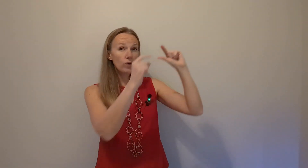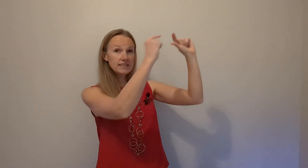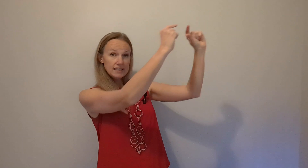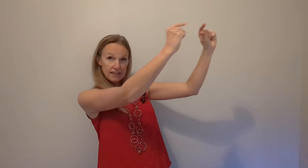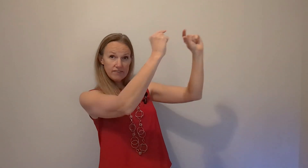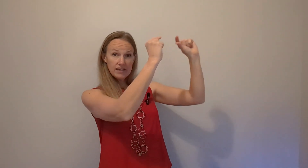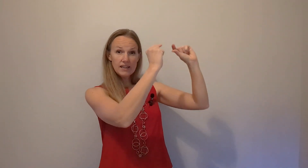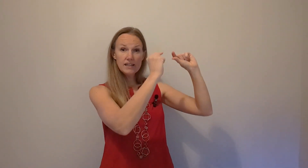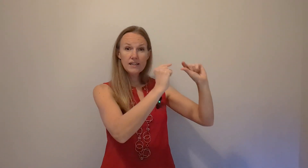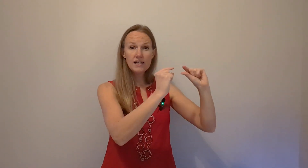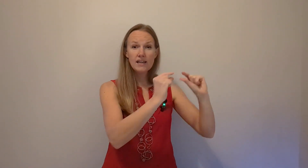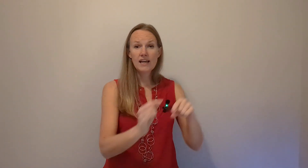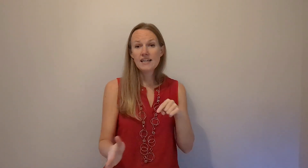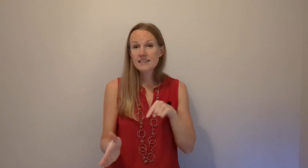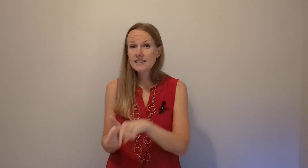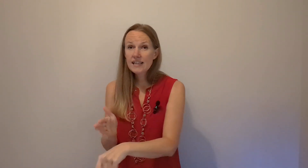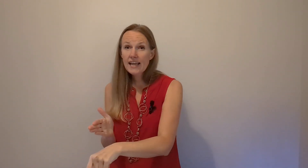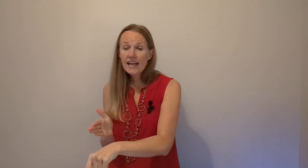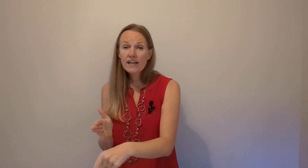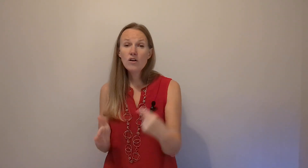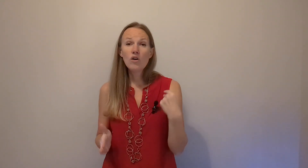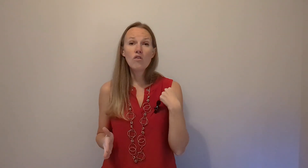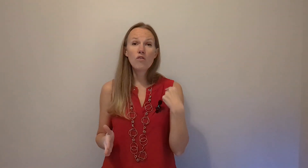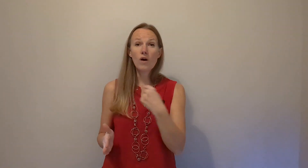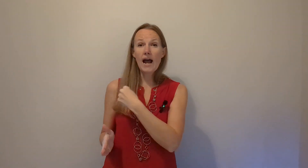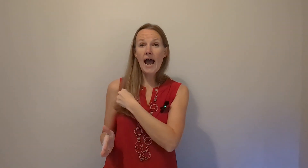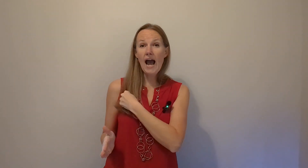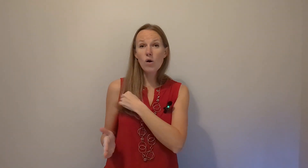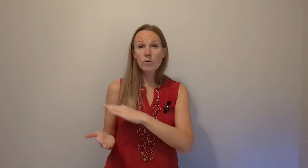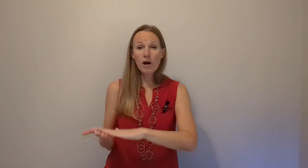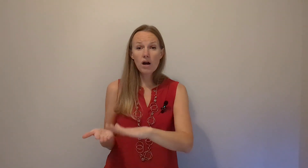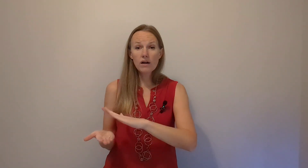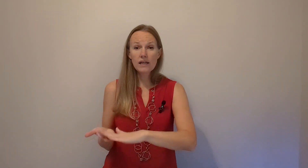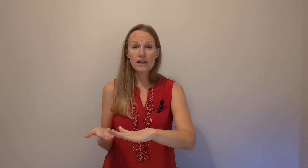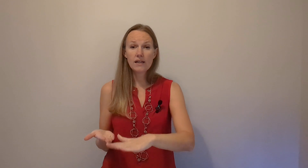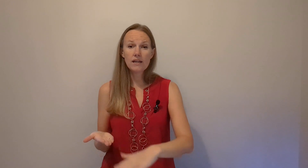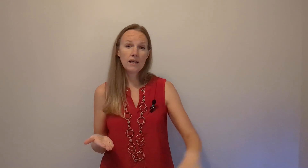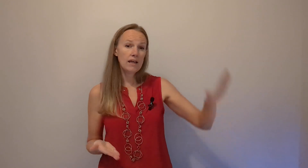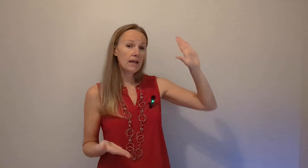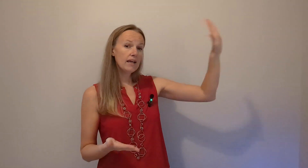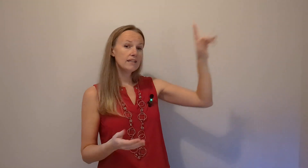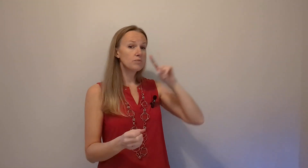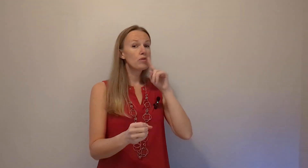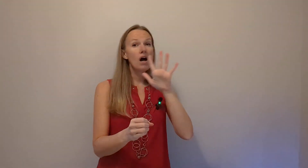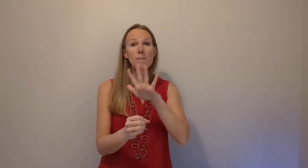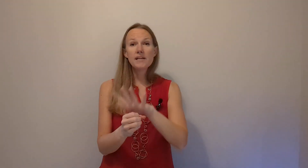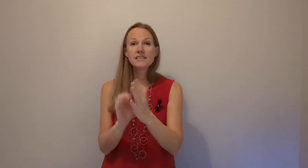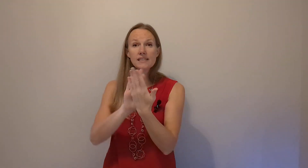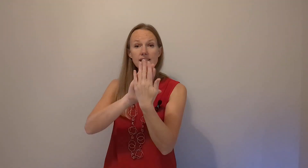was given, slain for our pardon. His promise